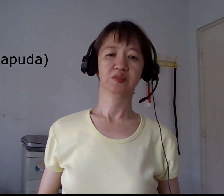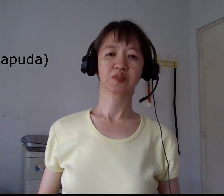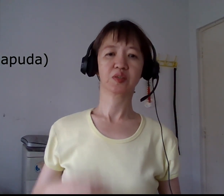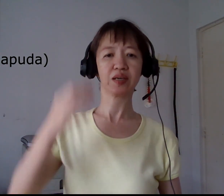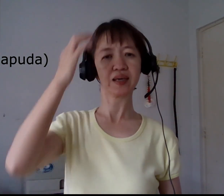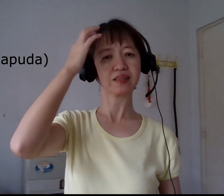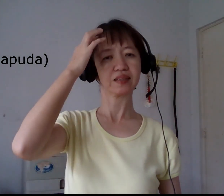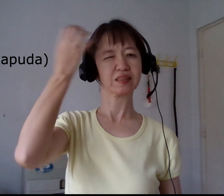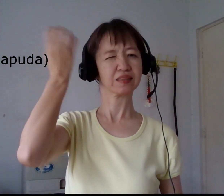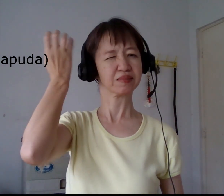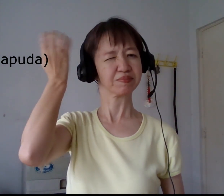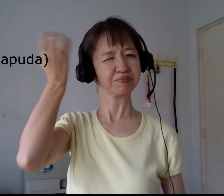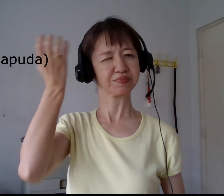or your headache